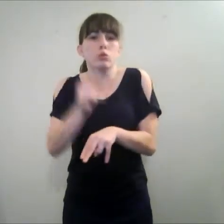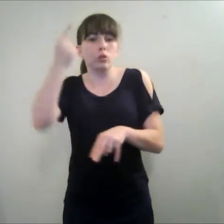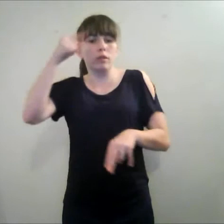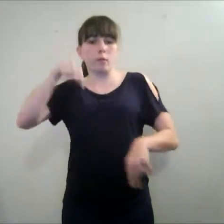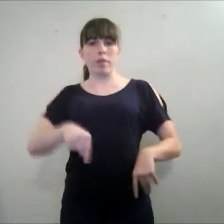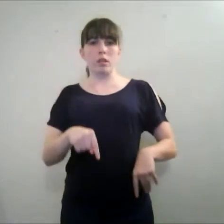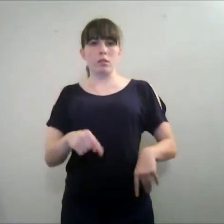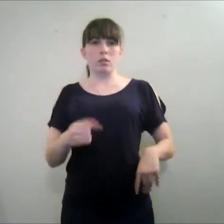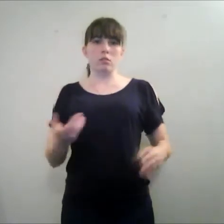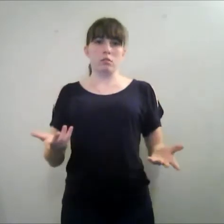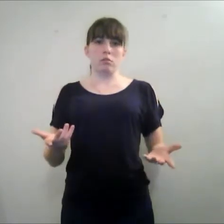it works.